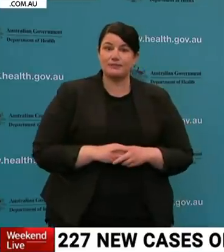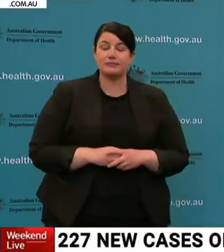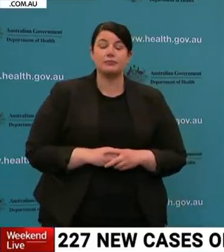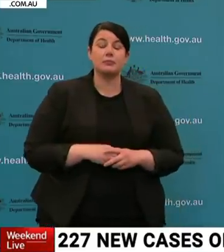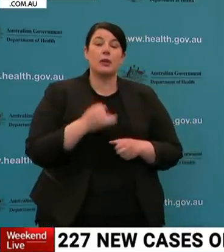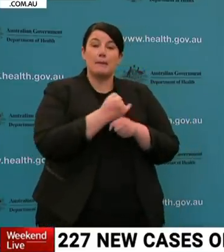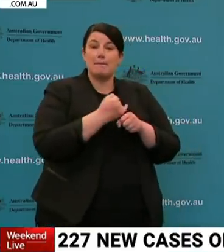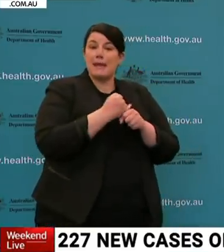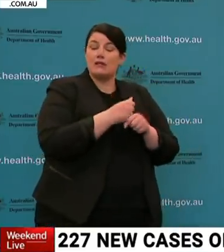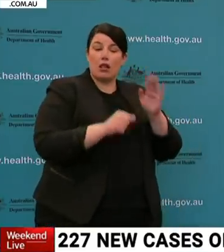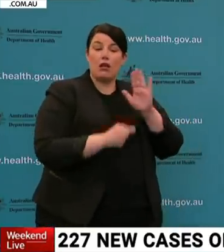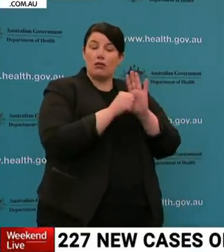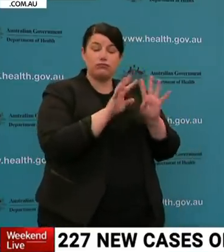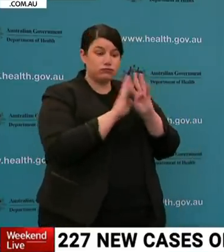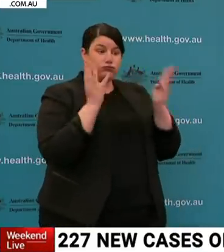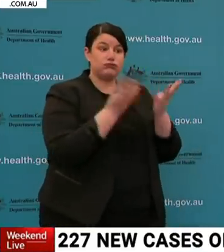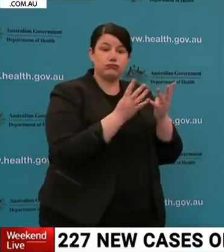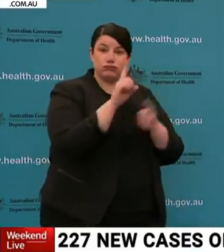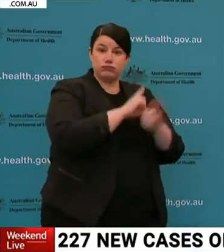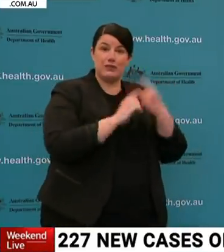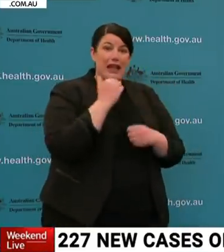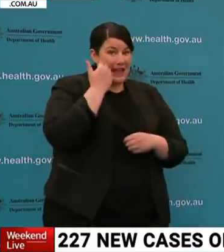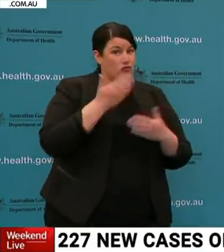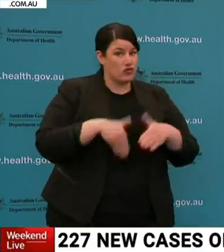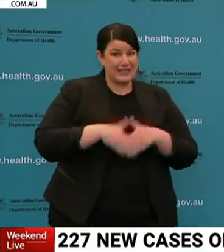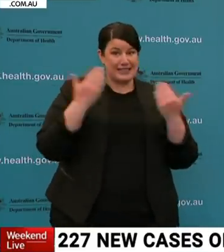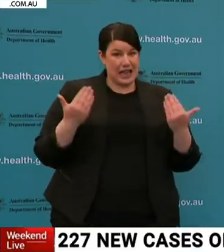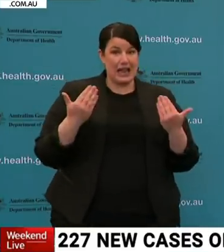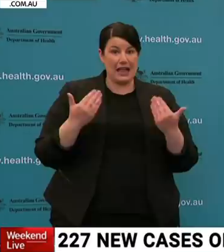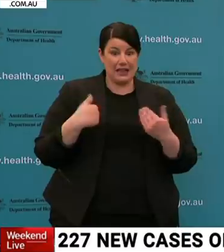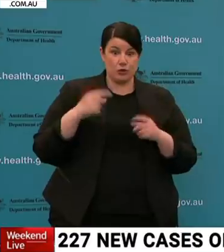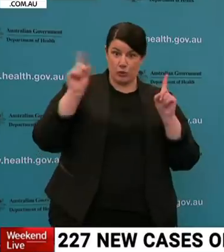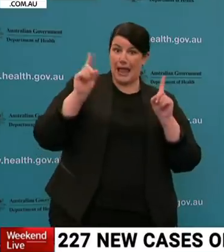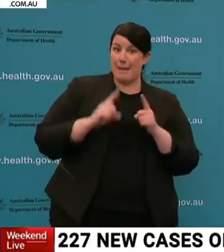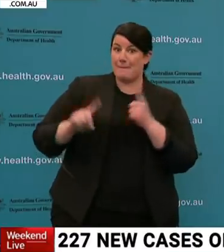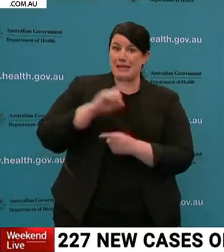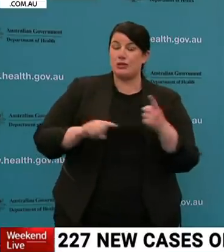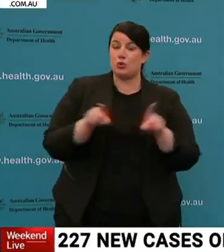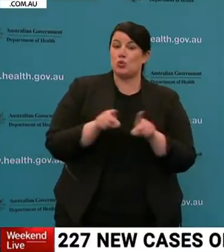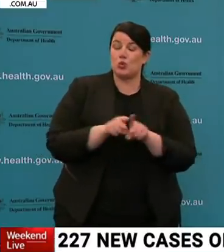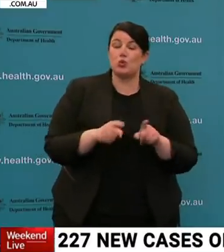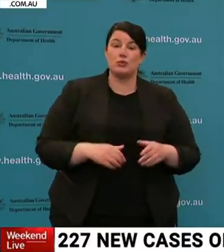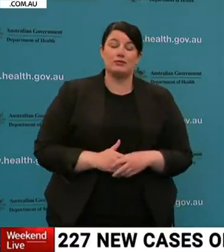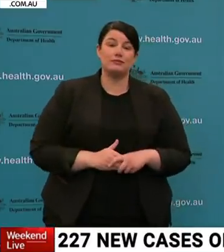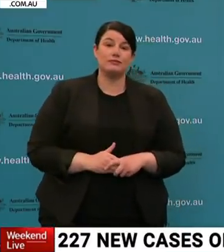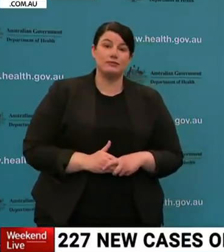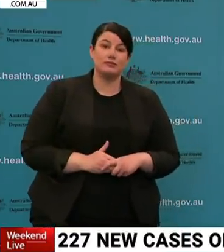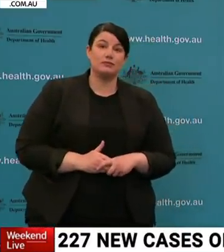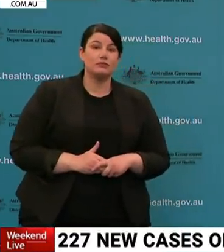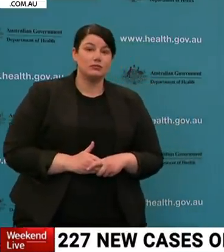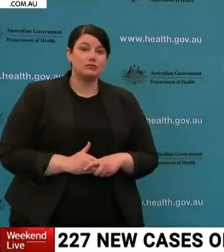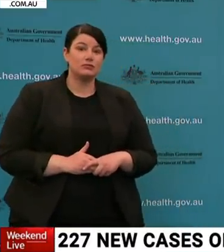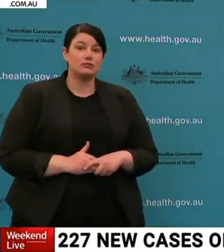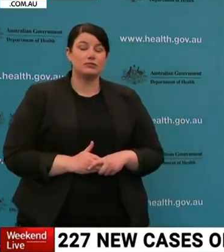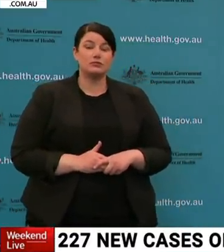daily. Even on the weekend, we had a meeting at Saturday earlier today. Obviously those two cases at the pub